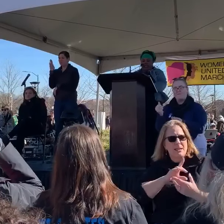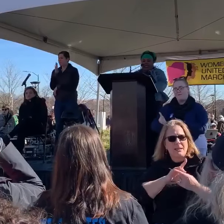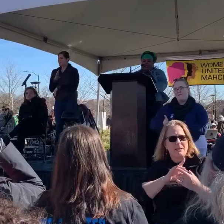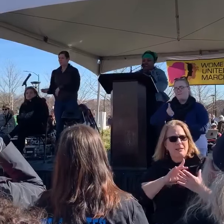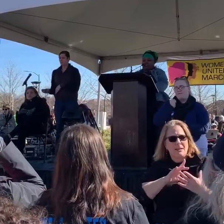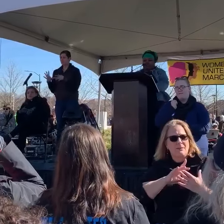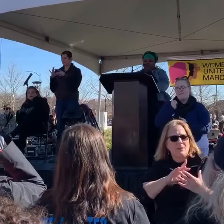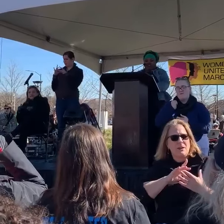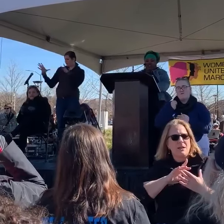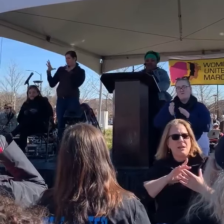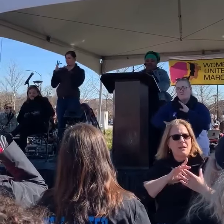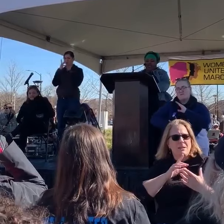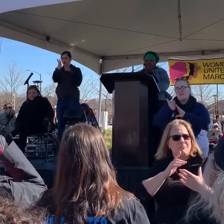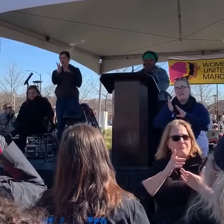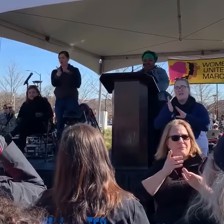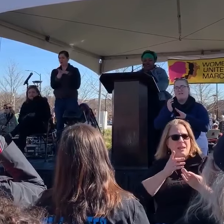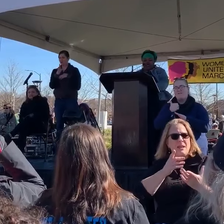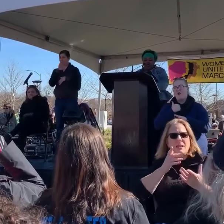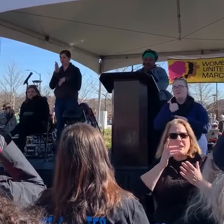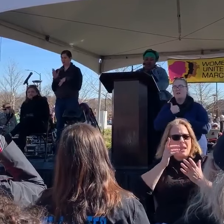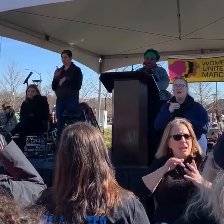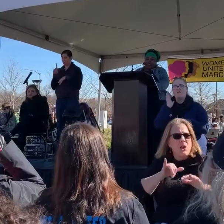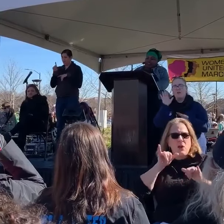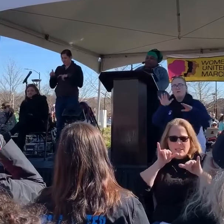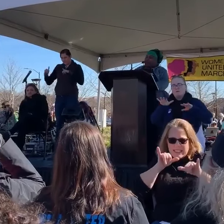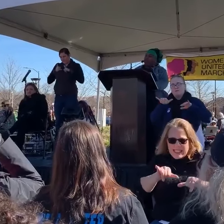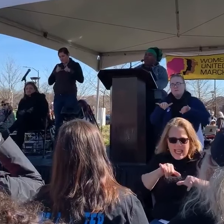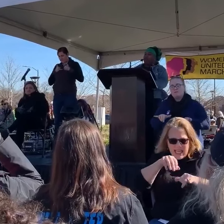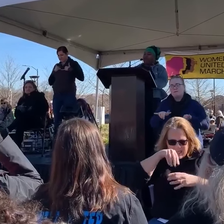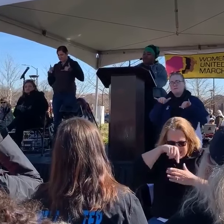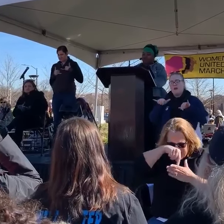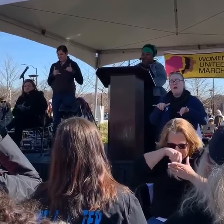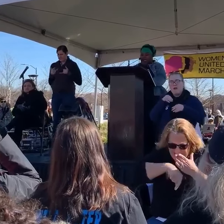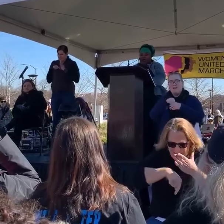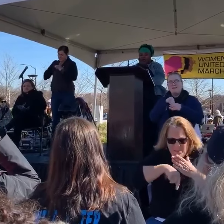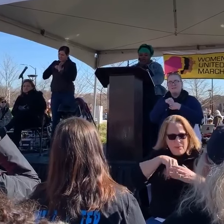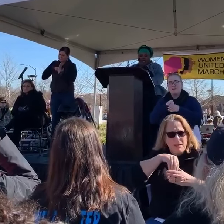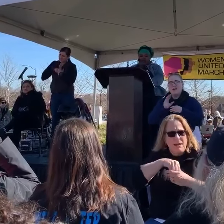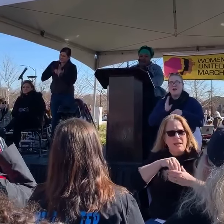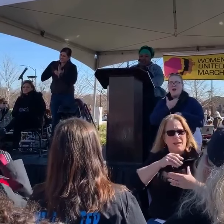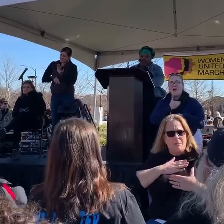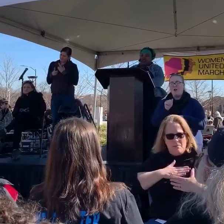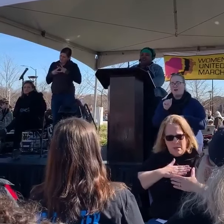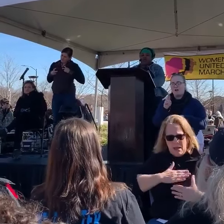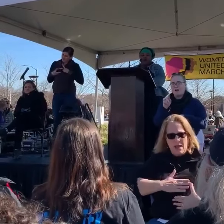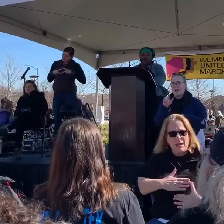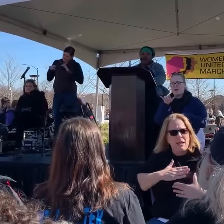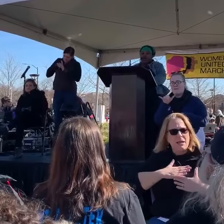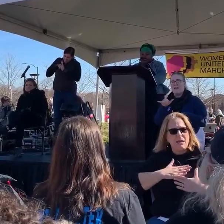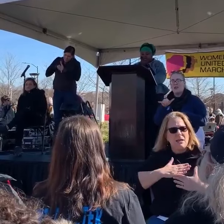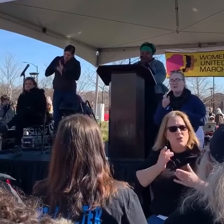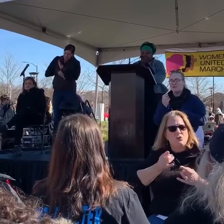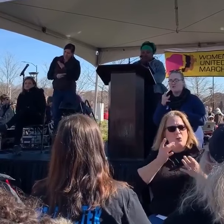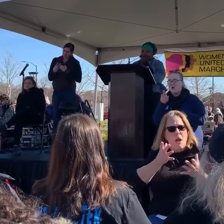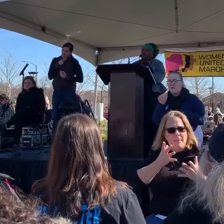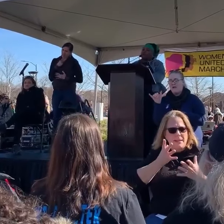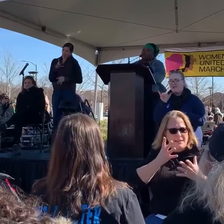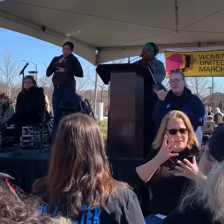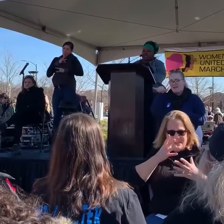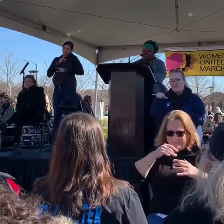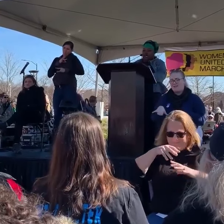to make an exit strategy. They are settled, deeply embedded into our anatomy. Trauma like